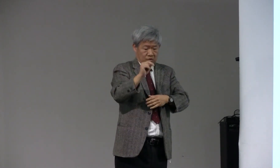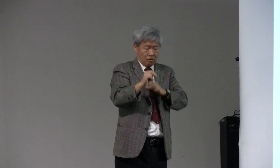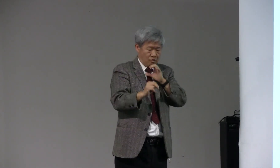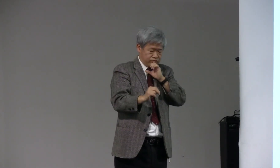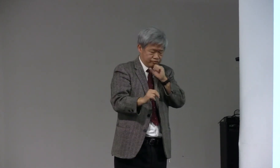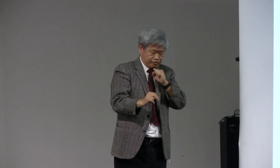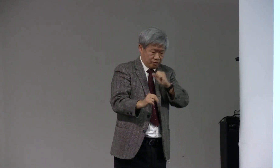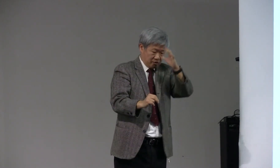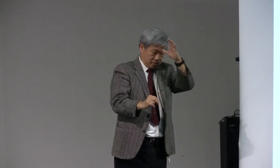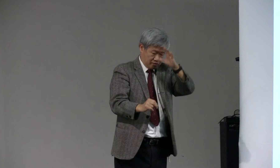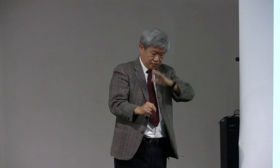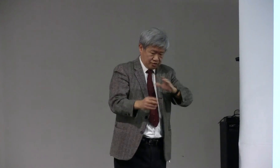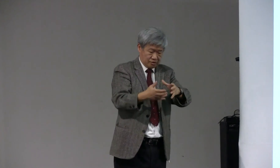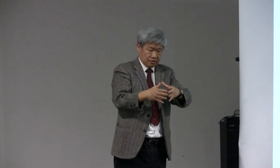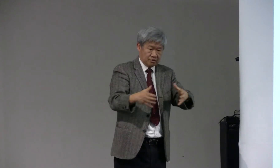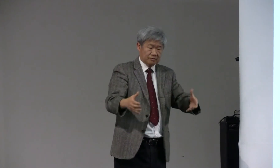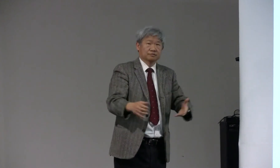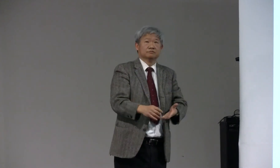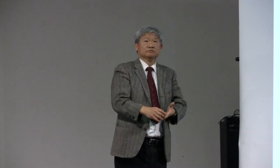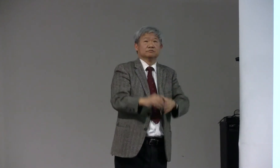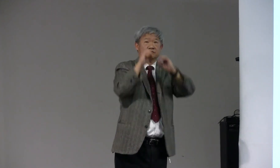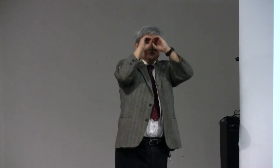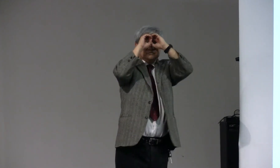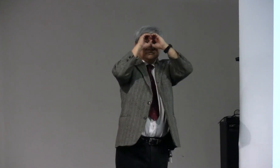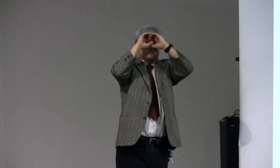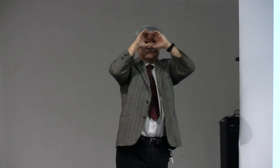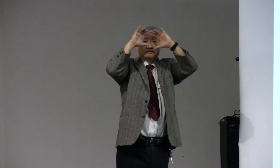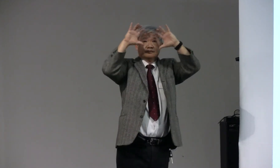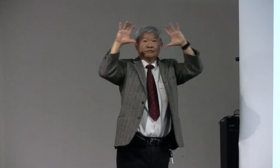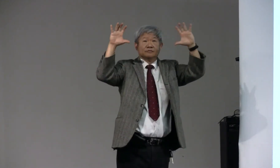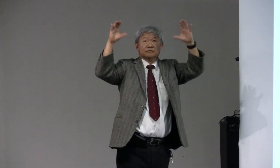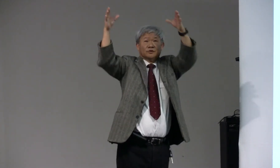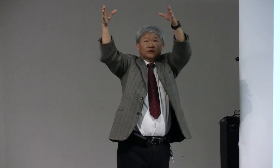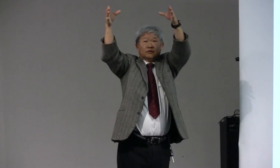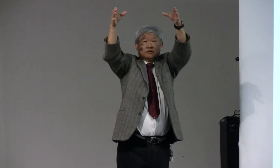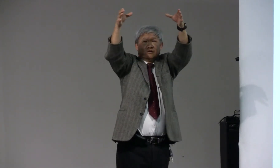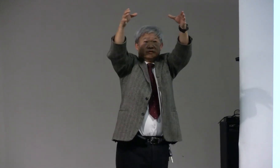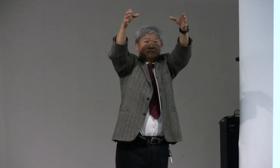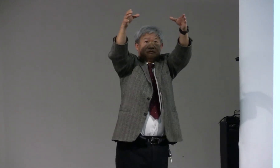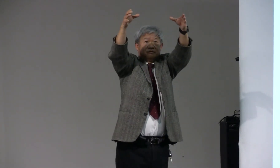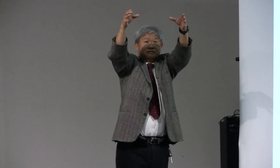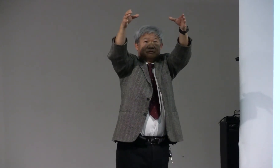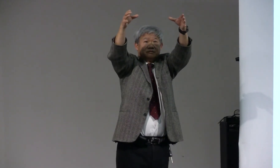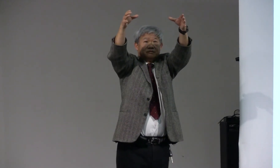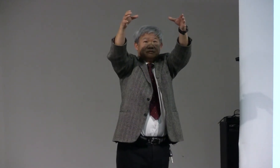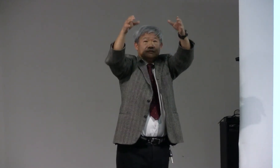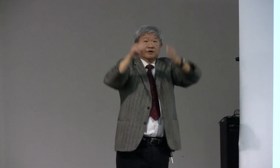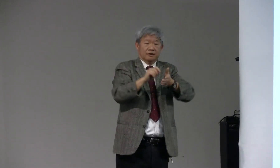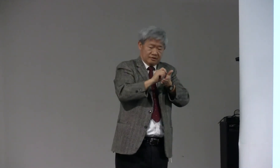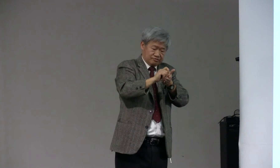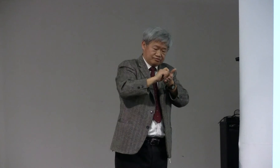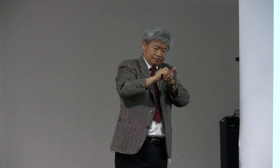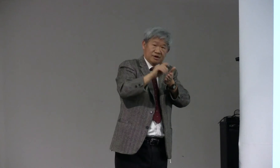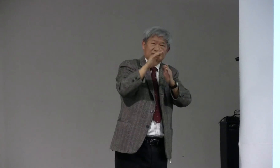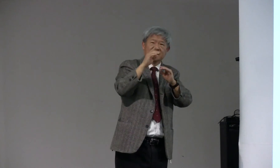the last apostle to die saw this vision of the New Jerusalem, and he